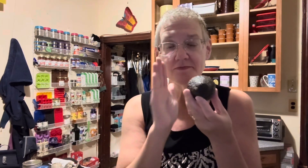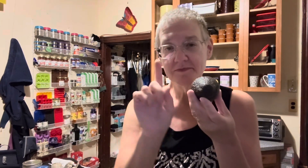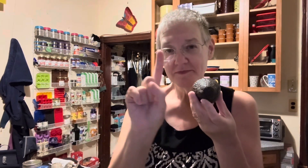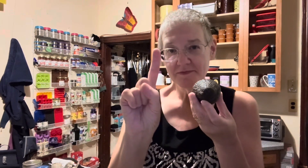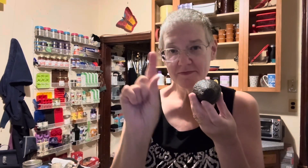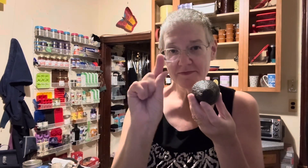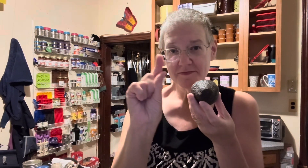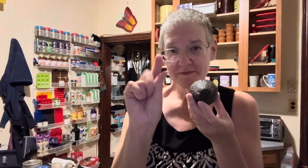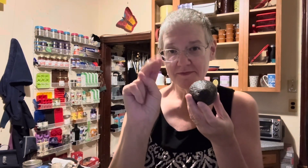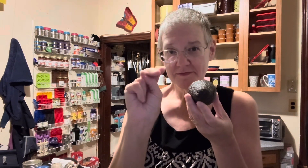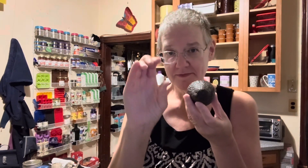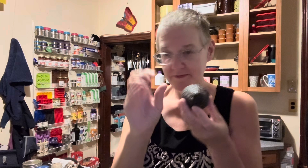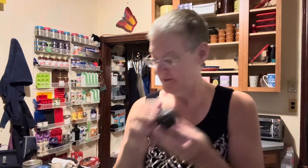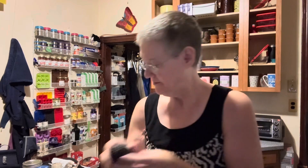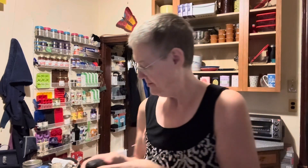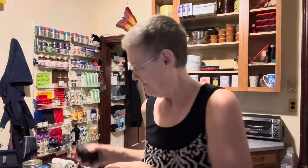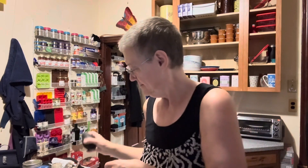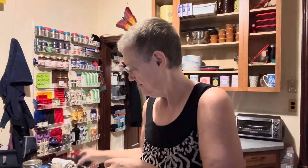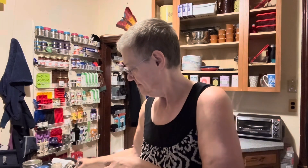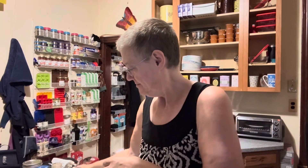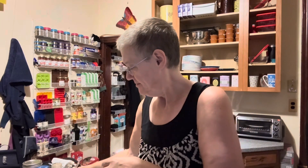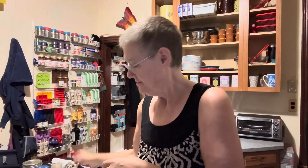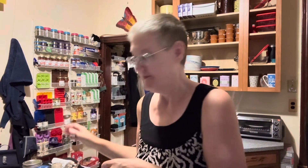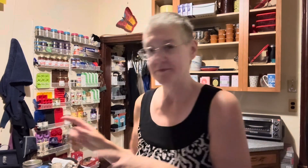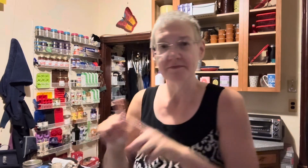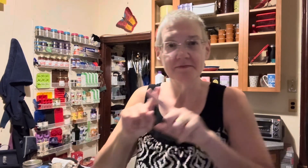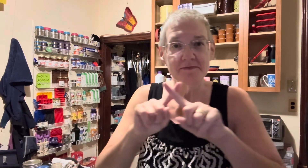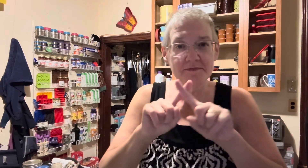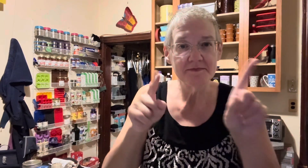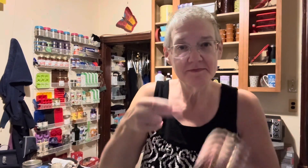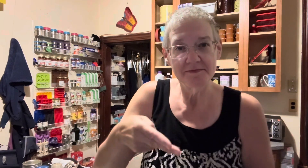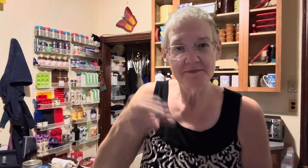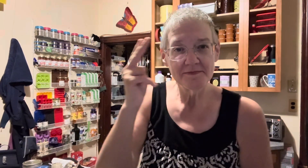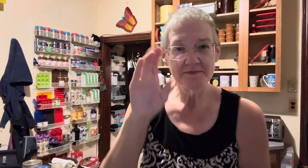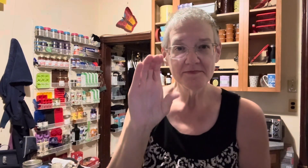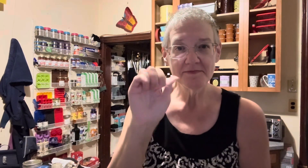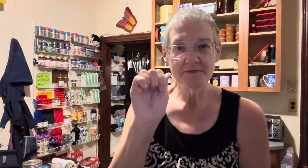carbs. But avocado is high in calories, so I'm going to have to